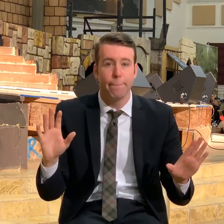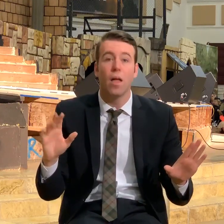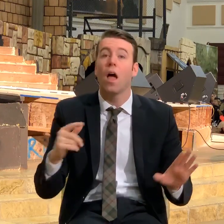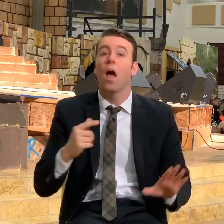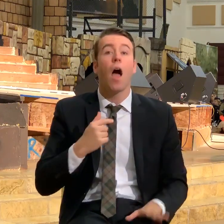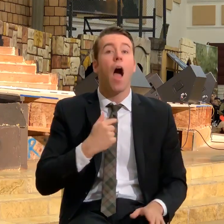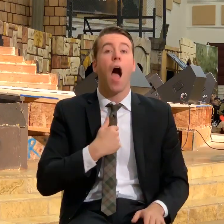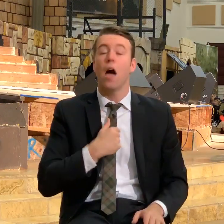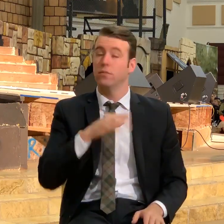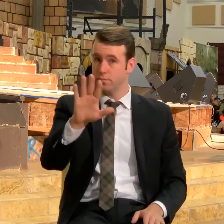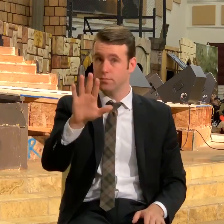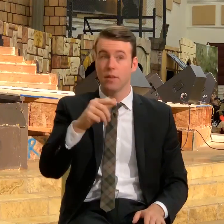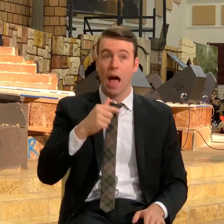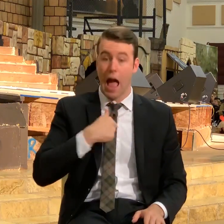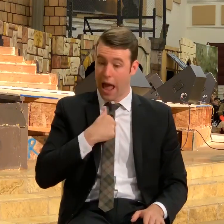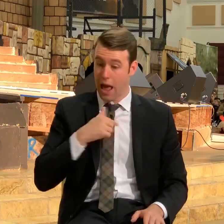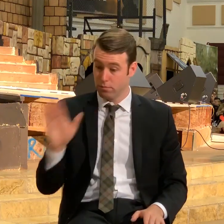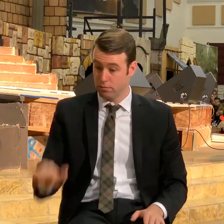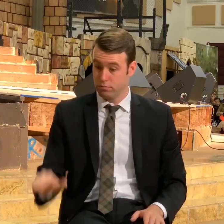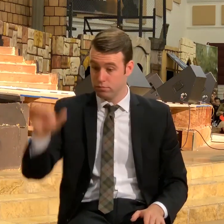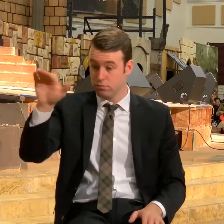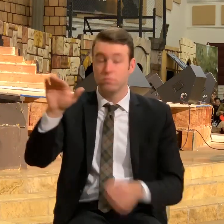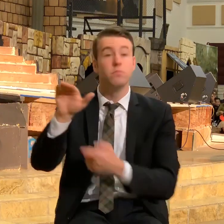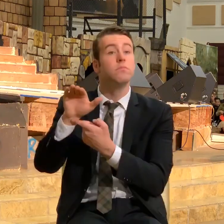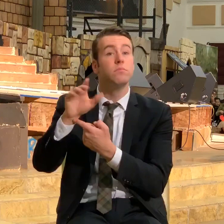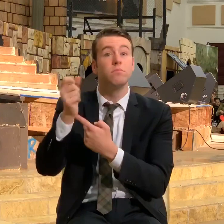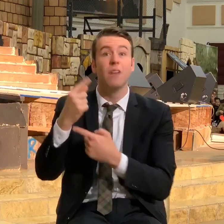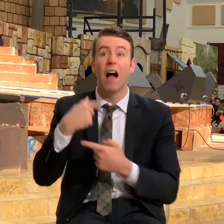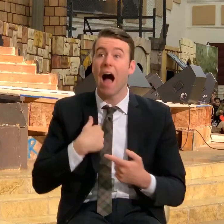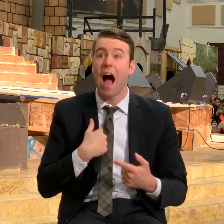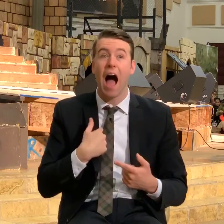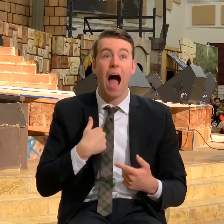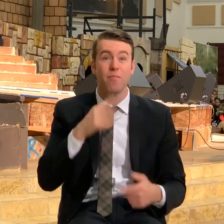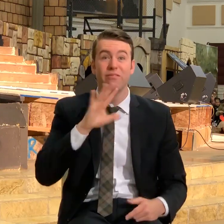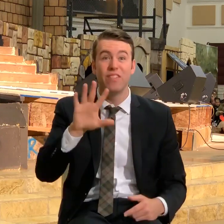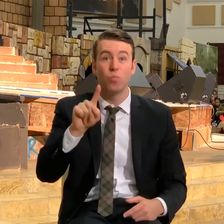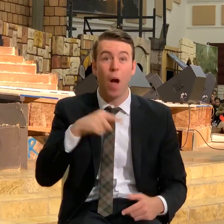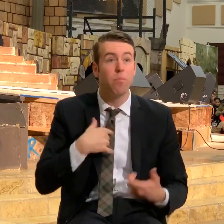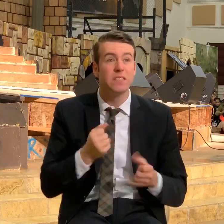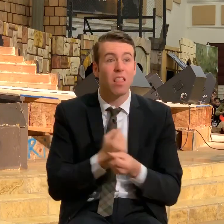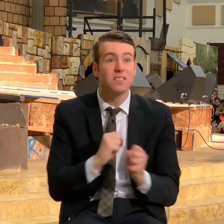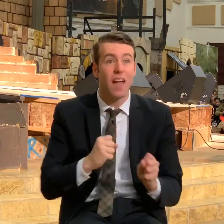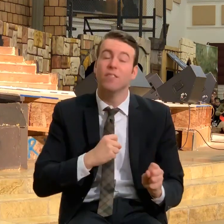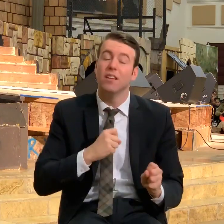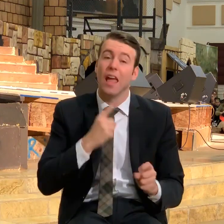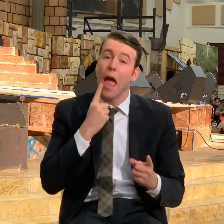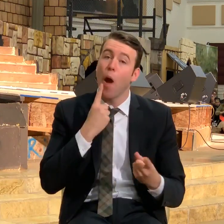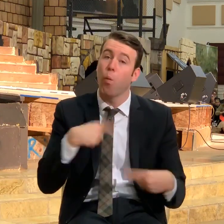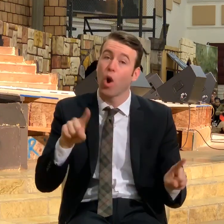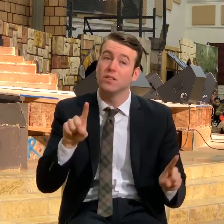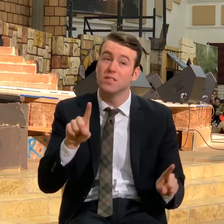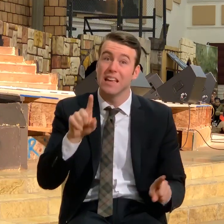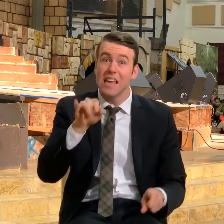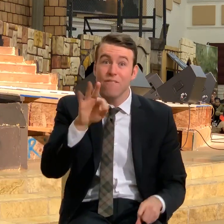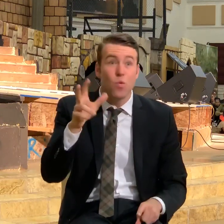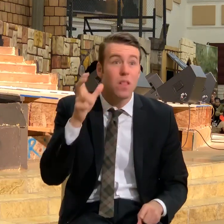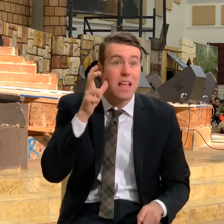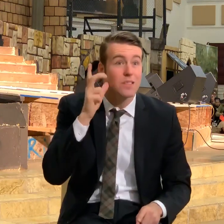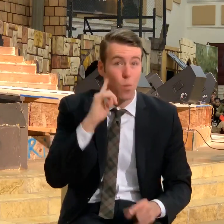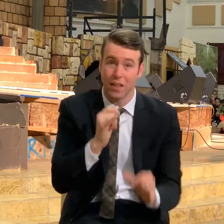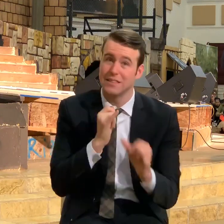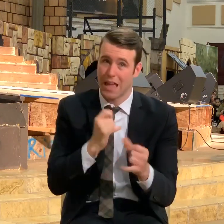I don't hold. This is the way I was raised, okay? And it worked. See, I'm still saved at 51. So it'll work. If you'll listen, it'll work for you like it did